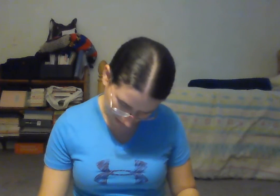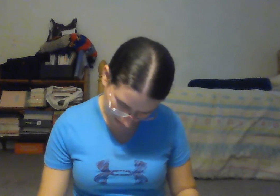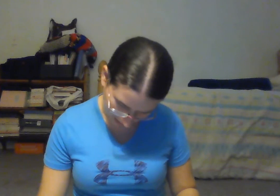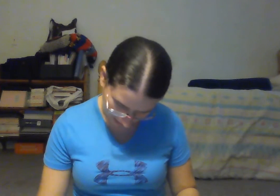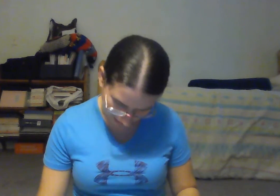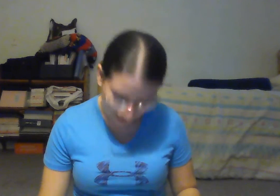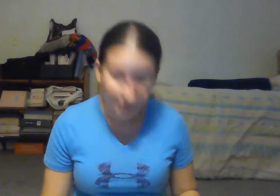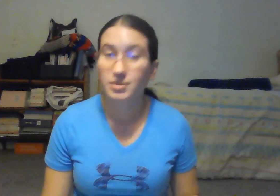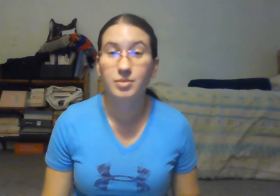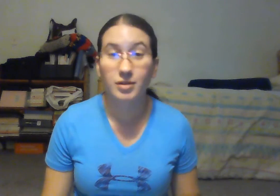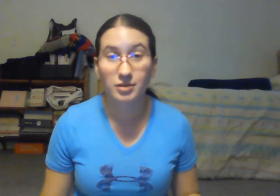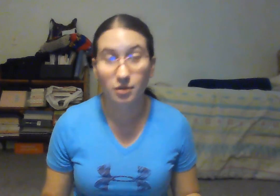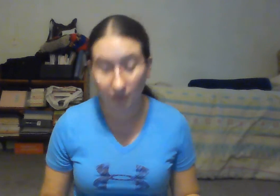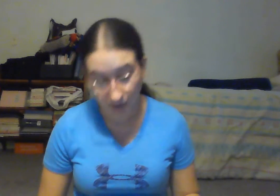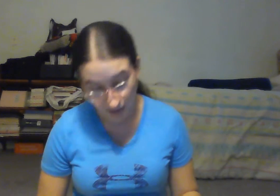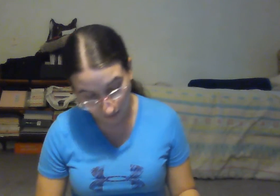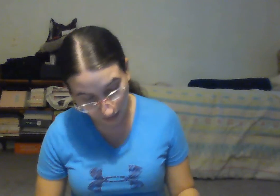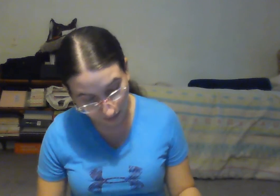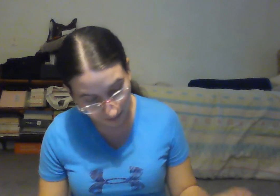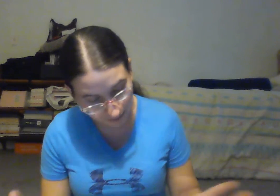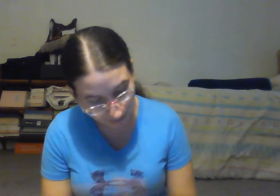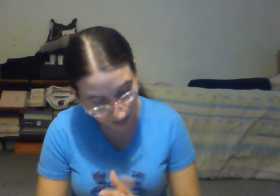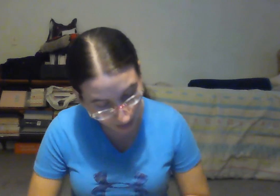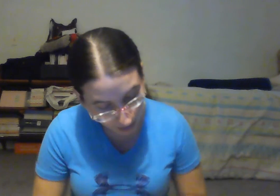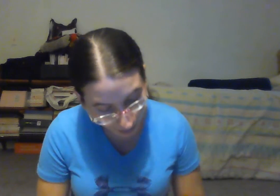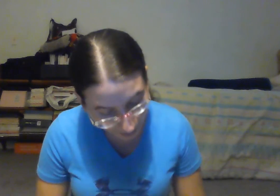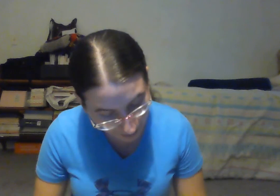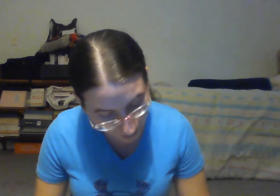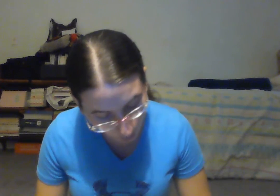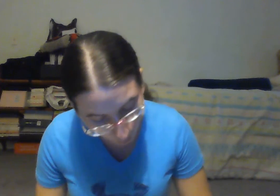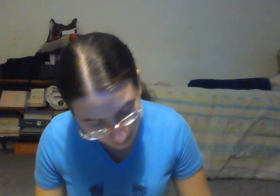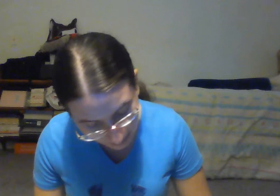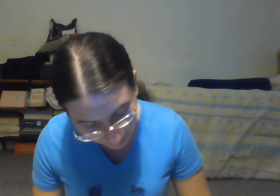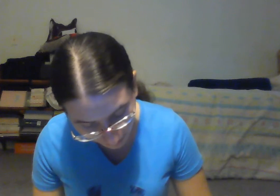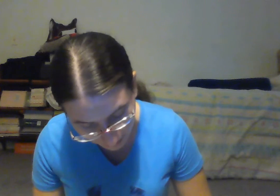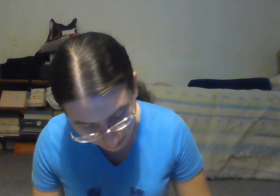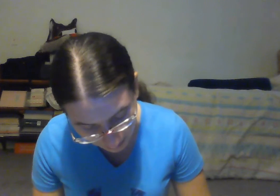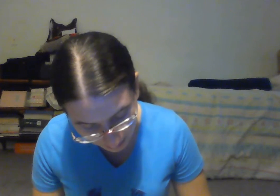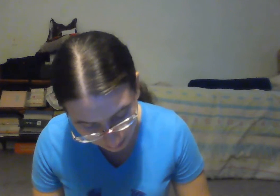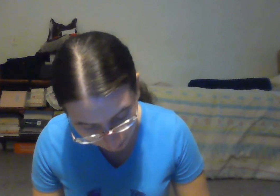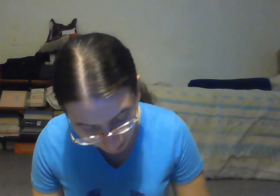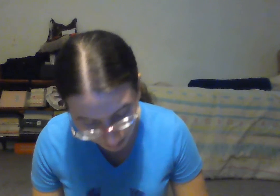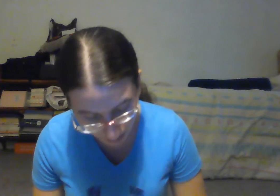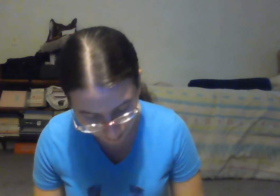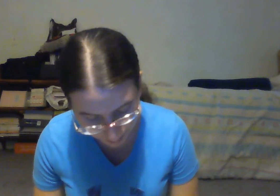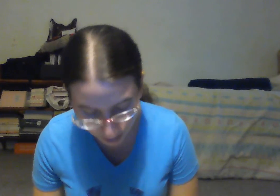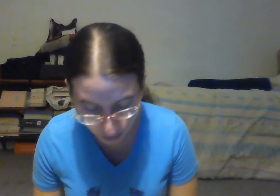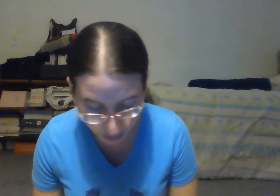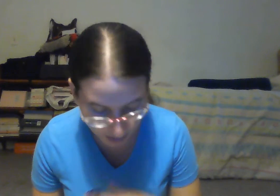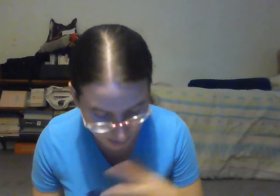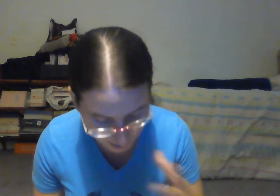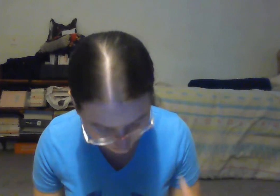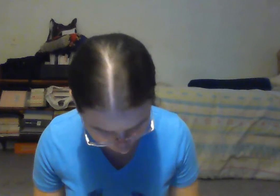numbers. People are so repetitive. Anyway, add a quantifier such as many, a few, or